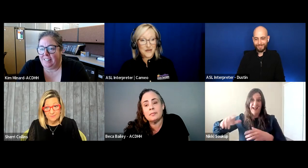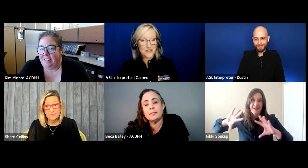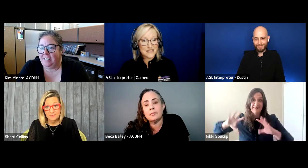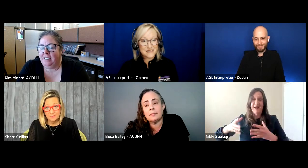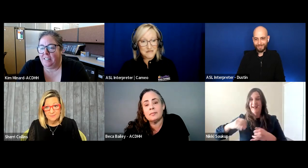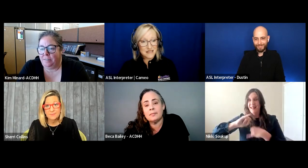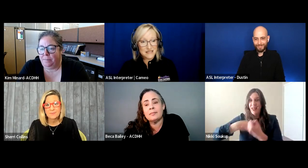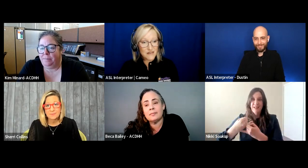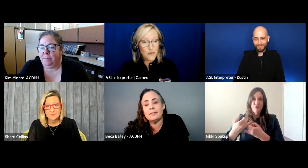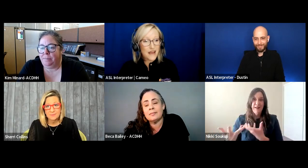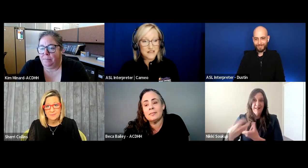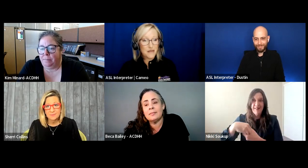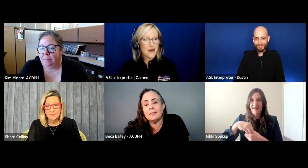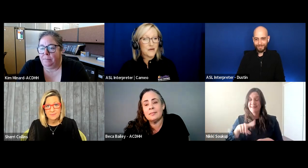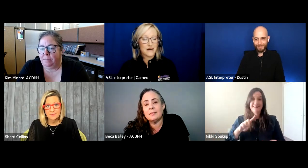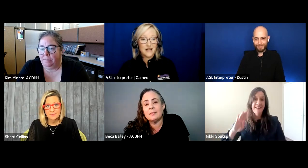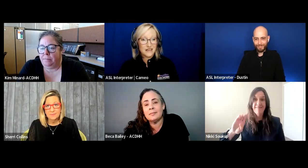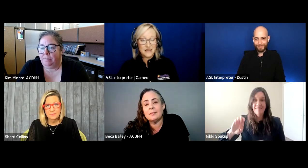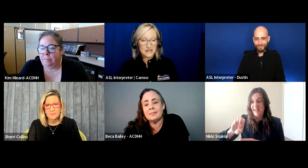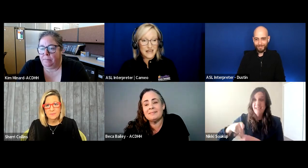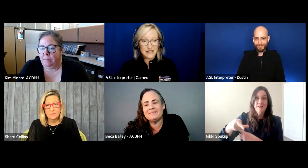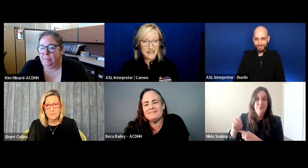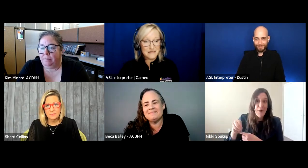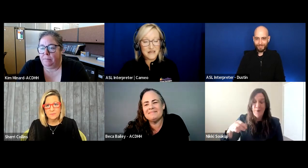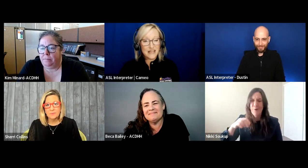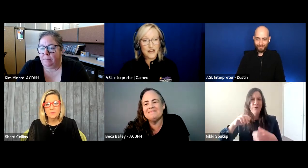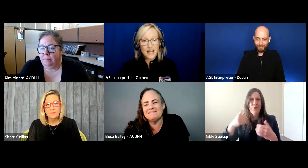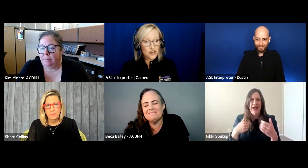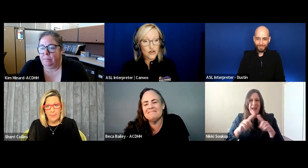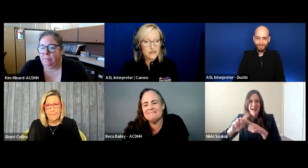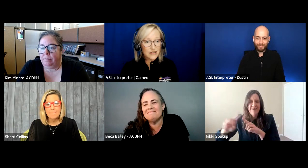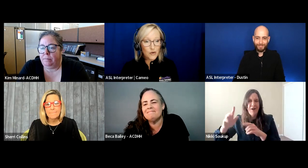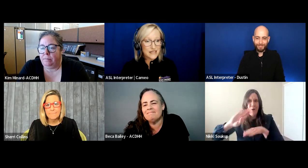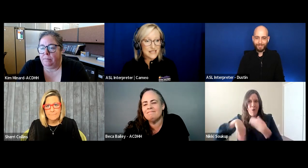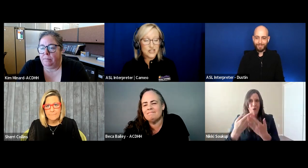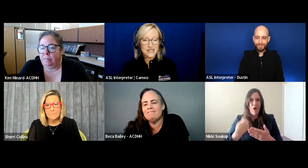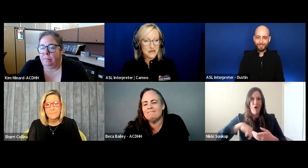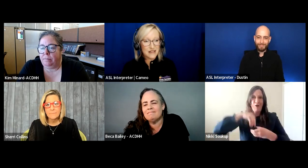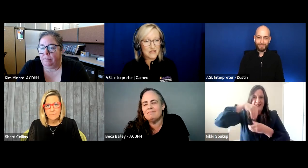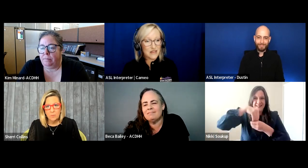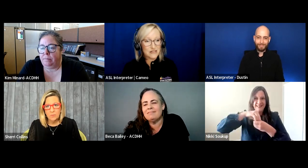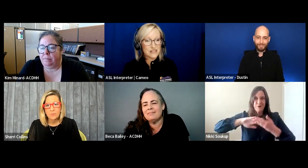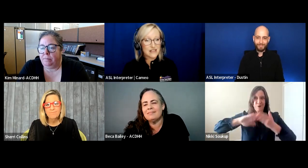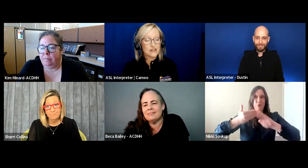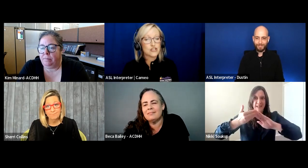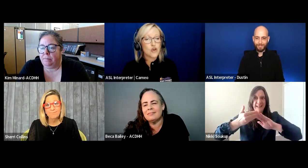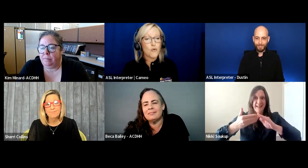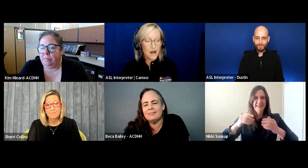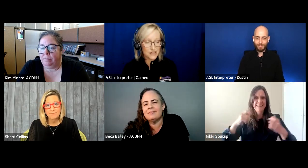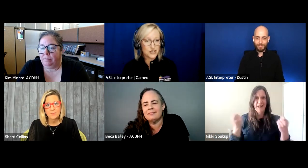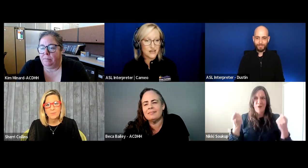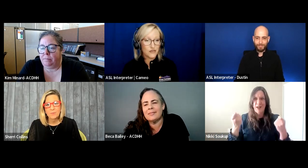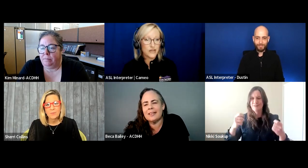Whether it's Deaf Way or Deaf Power, the international organizations, there's